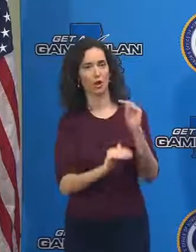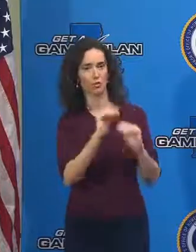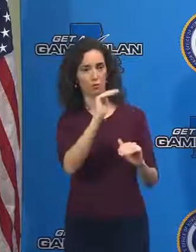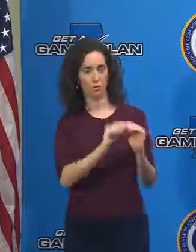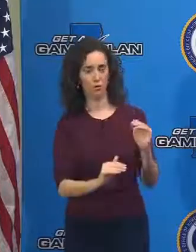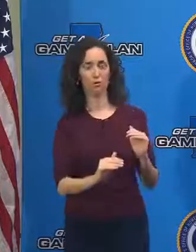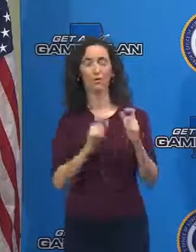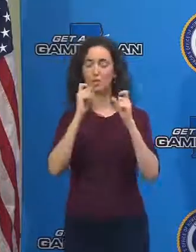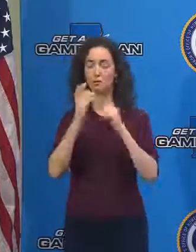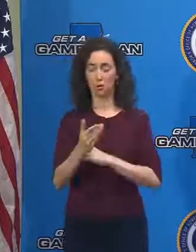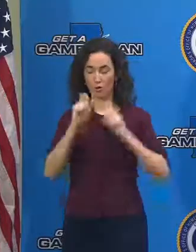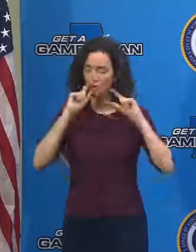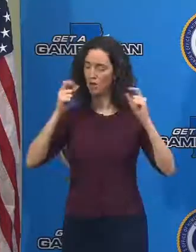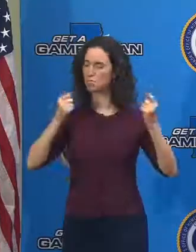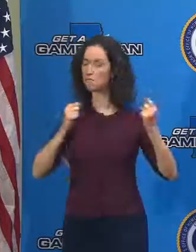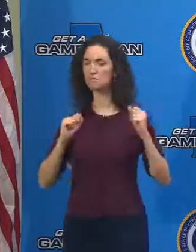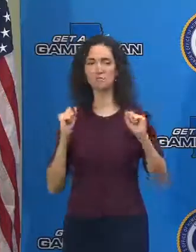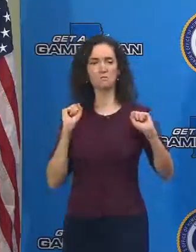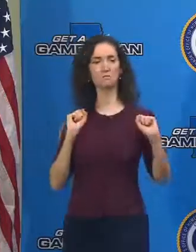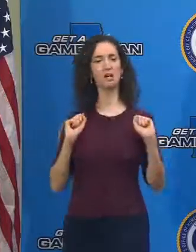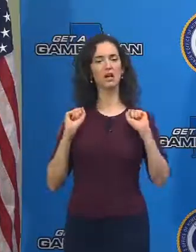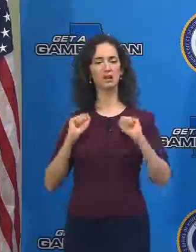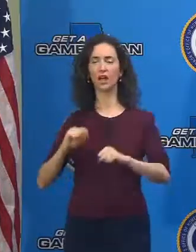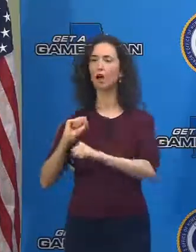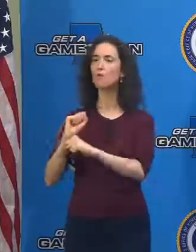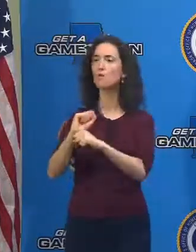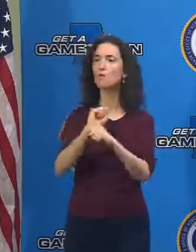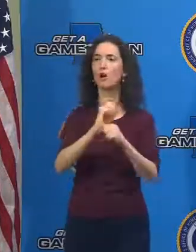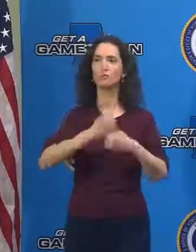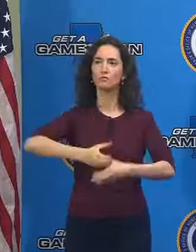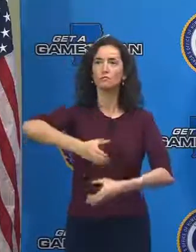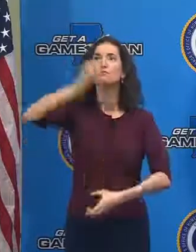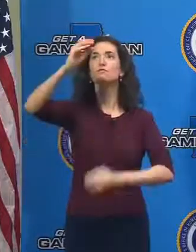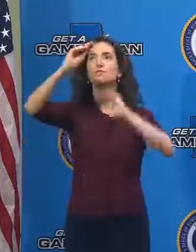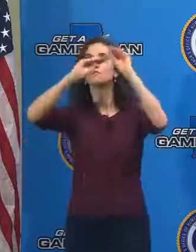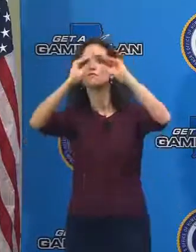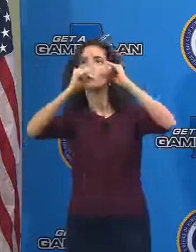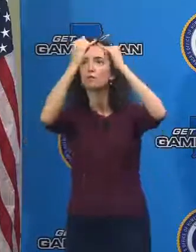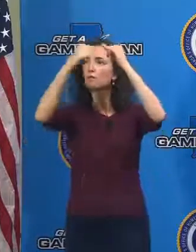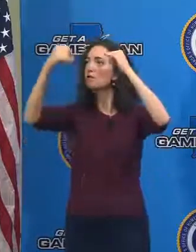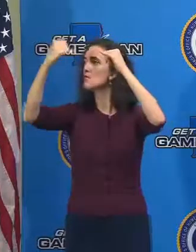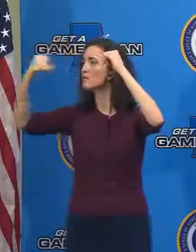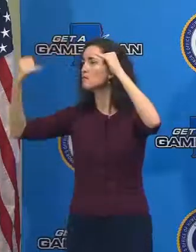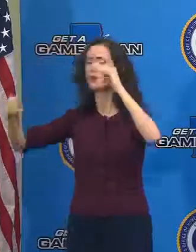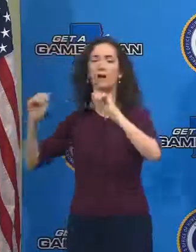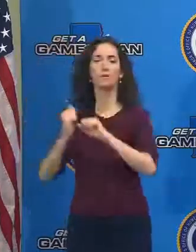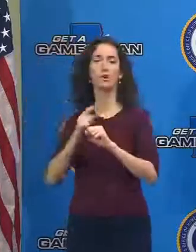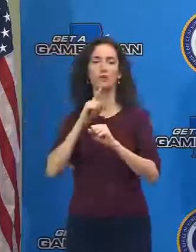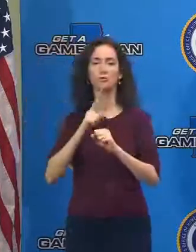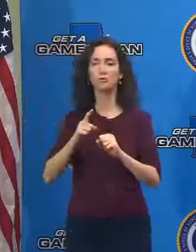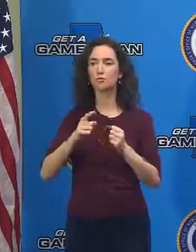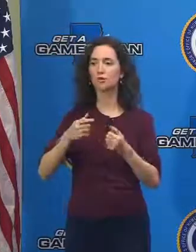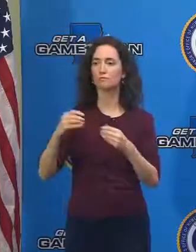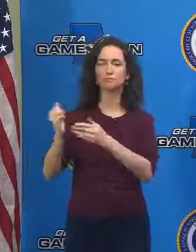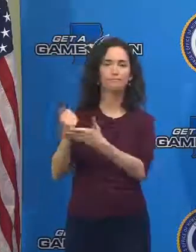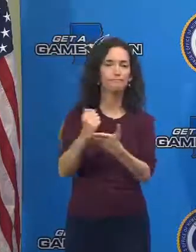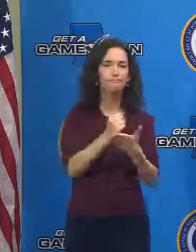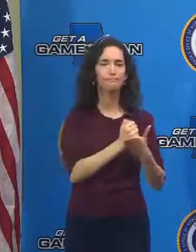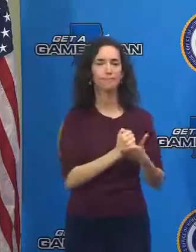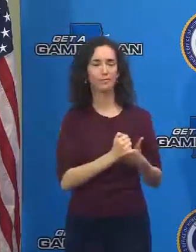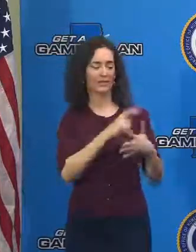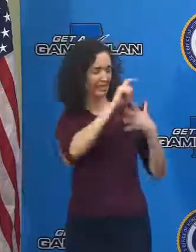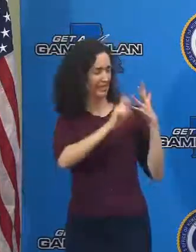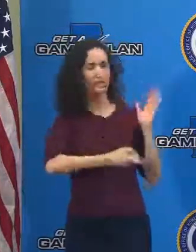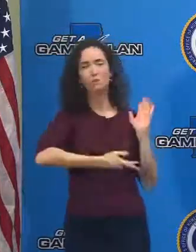best work to restore power and to deliver the services and the goods that are necessary to assist all of the Louisianans in